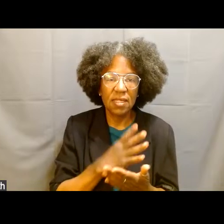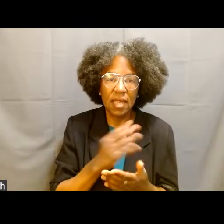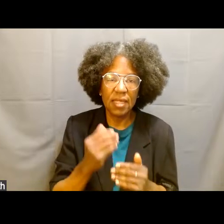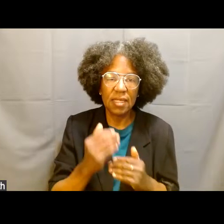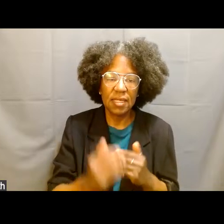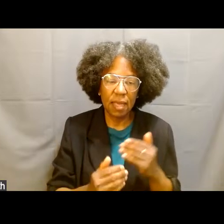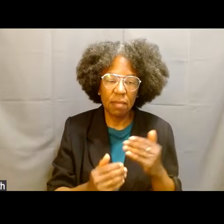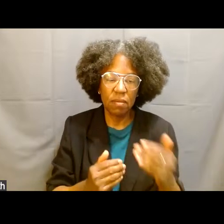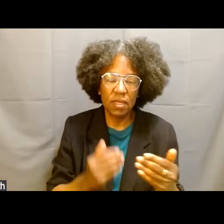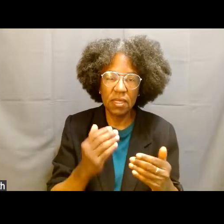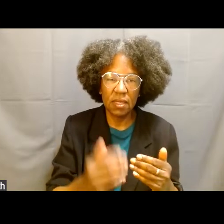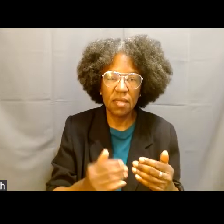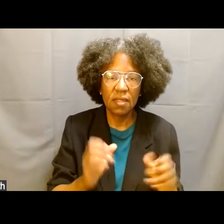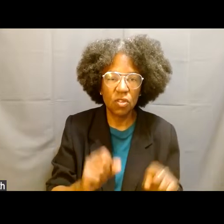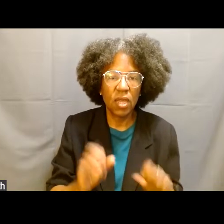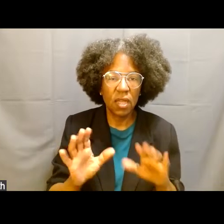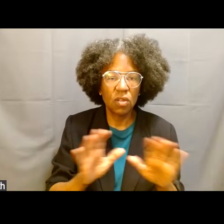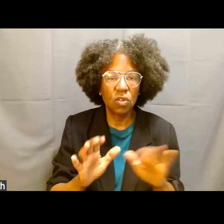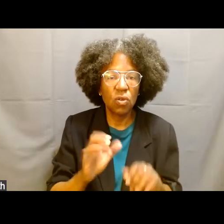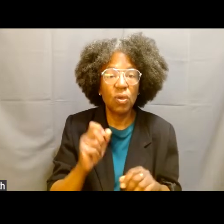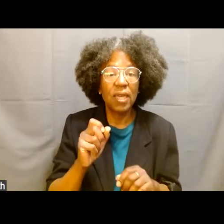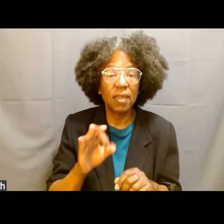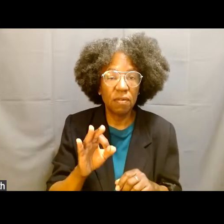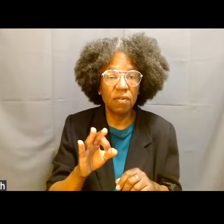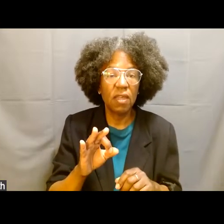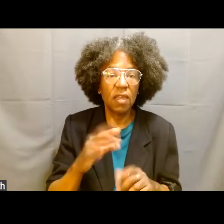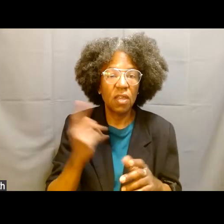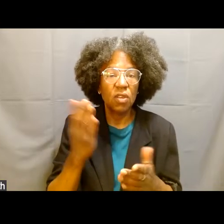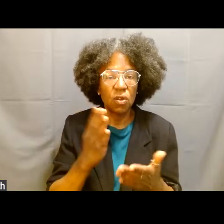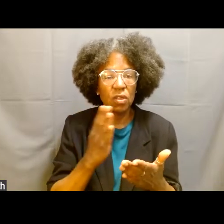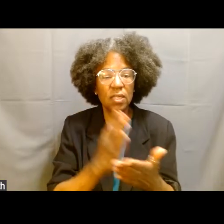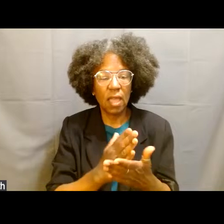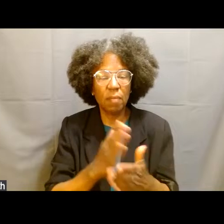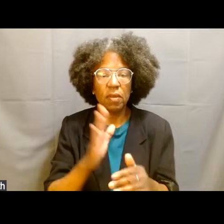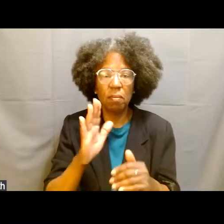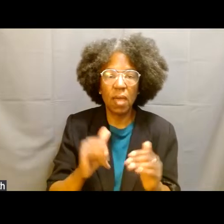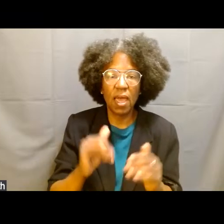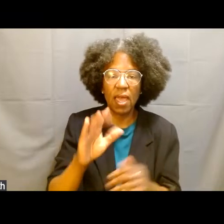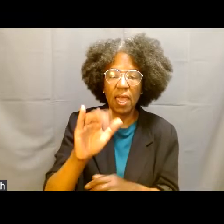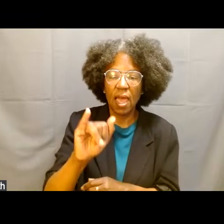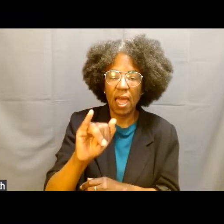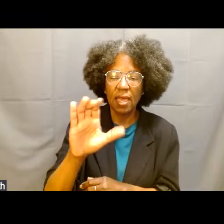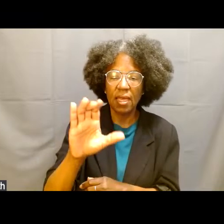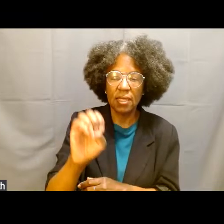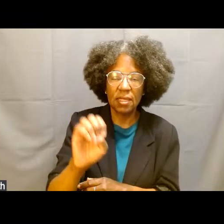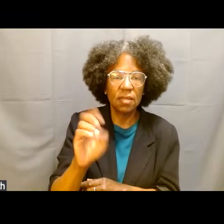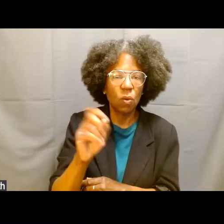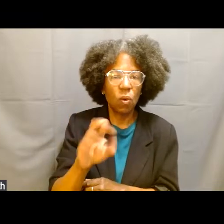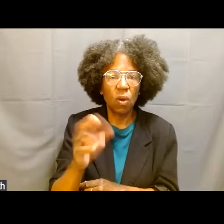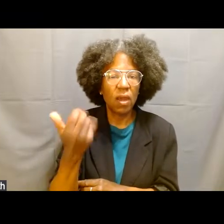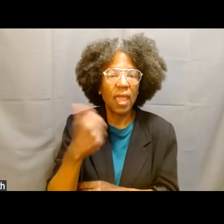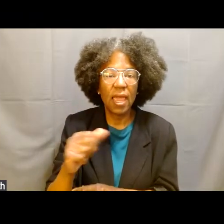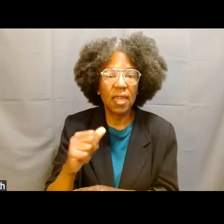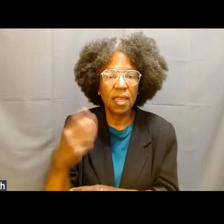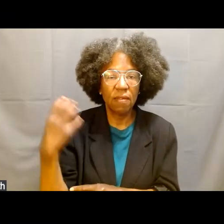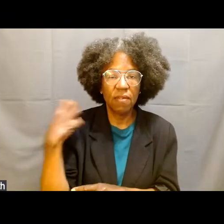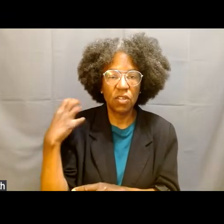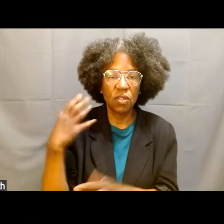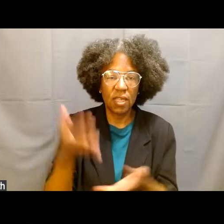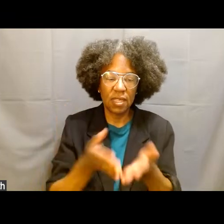take in the event that you get stopped by ICE or by any official that is asking for